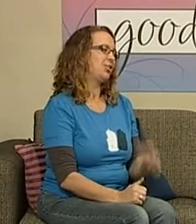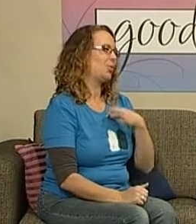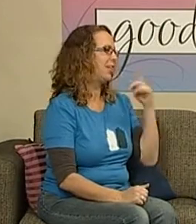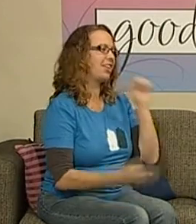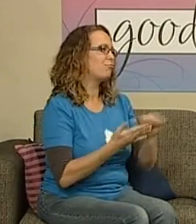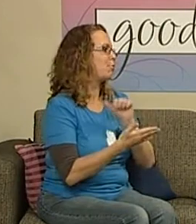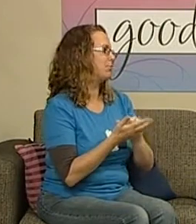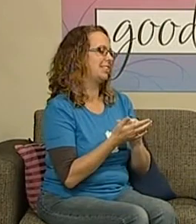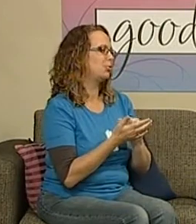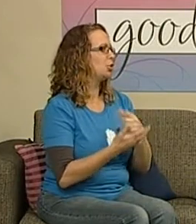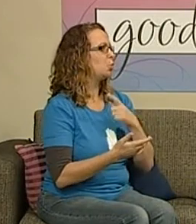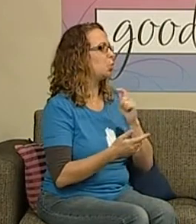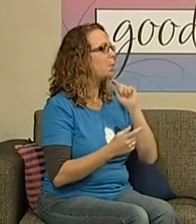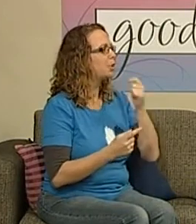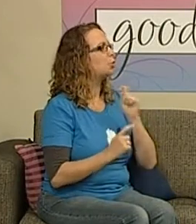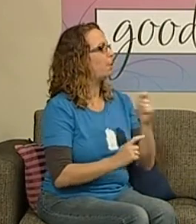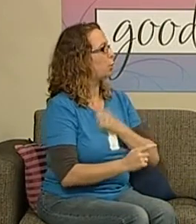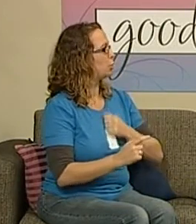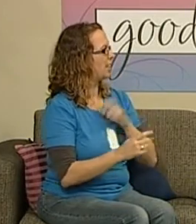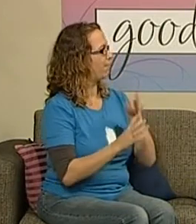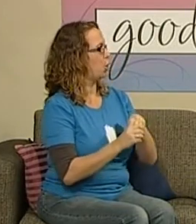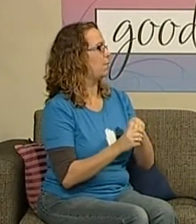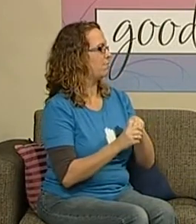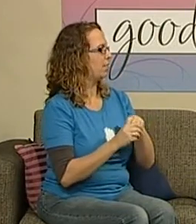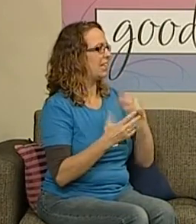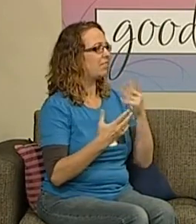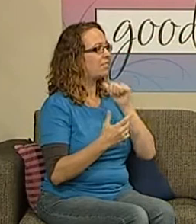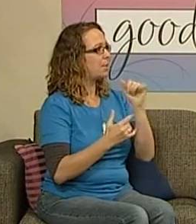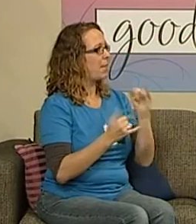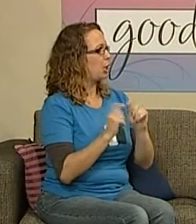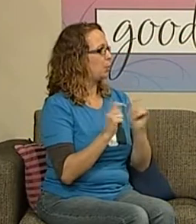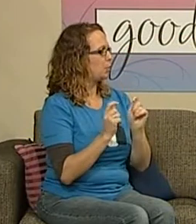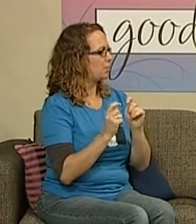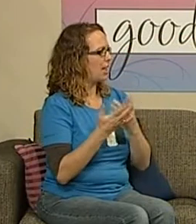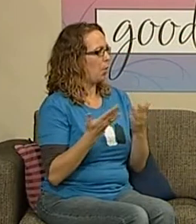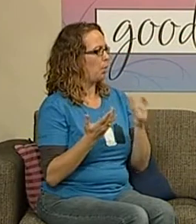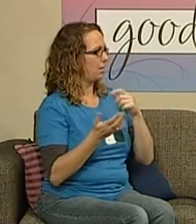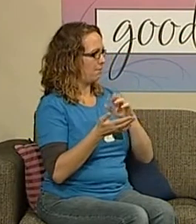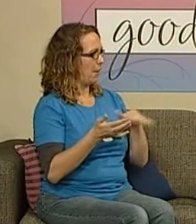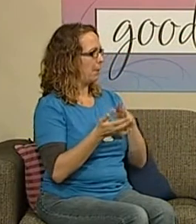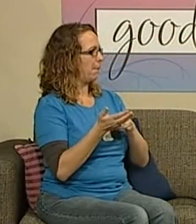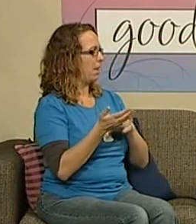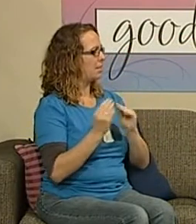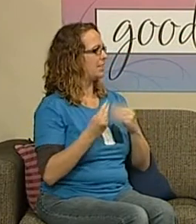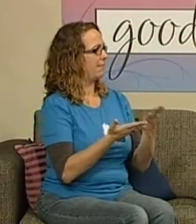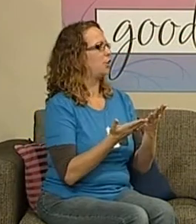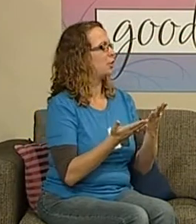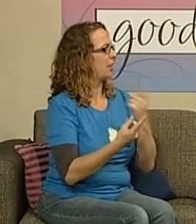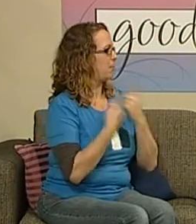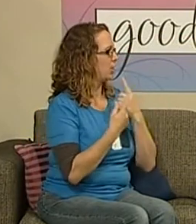Not really. I don't think that's really very appropriate. I think sometimes medical situations can be emotional, especially if they're relaying bad news,